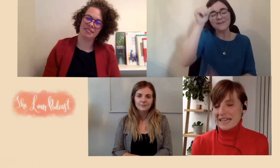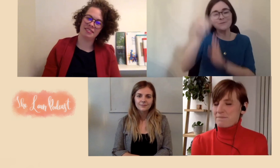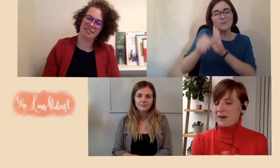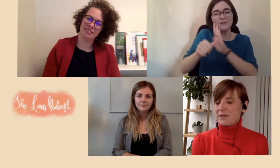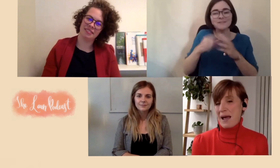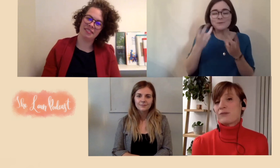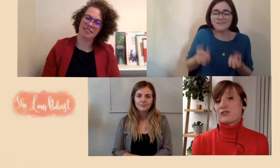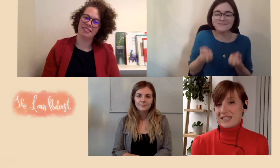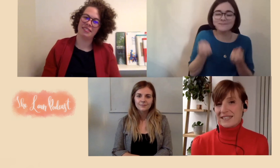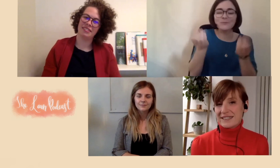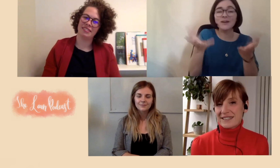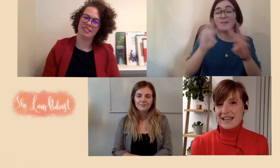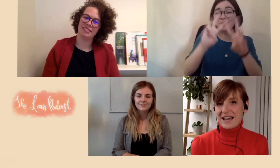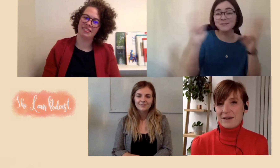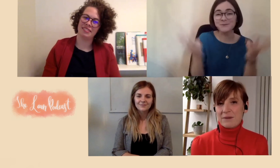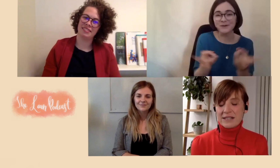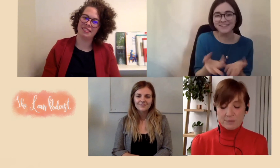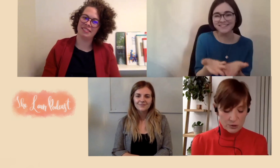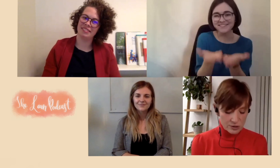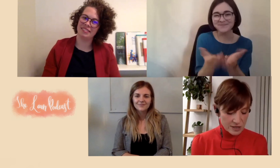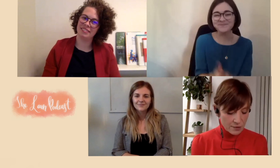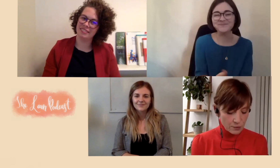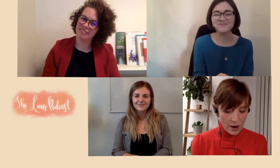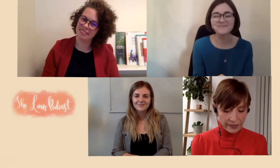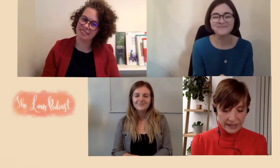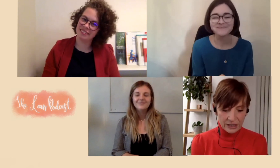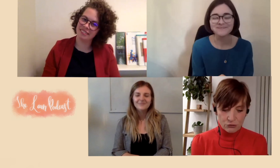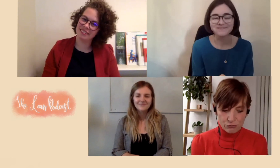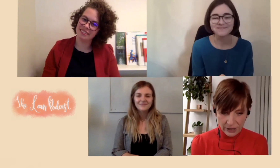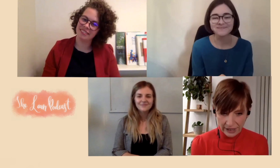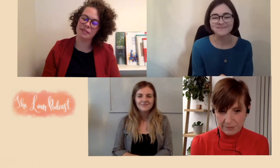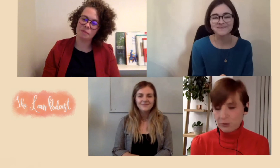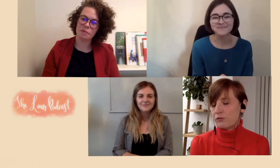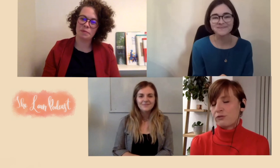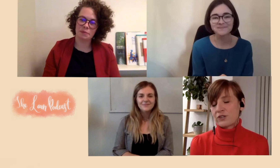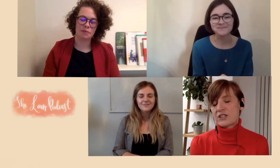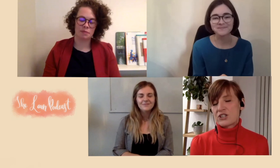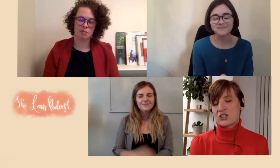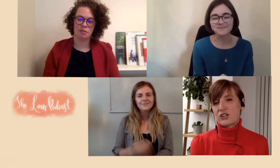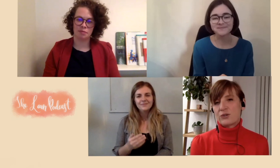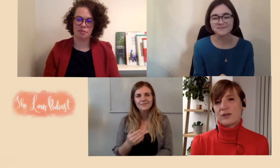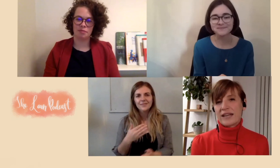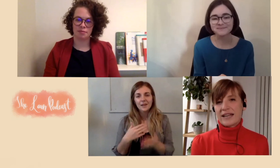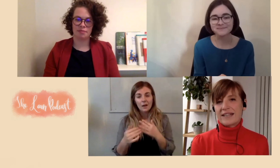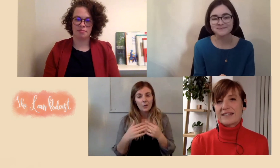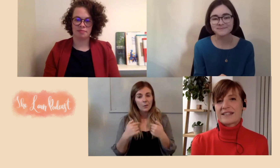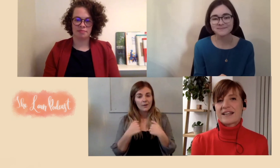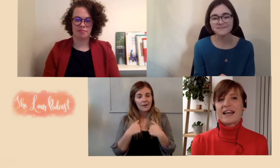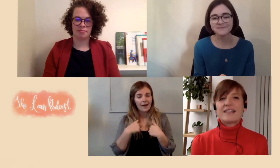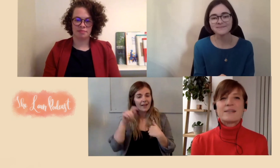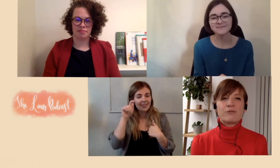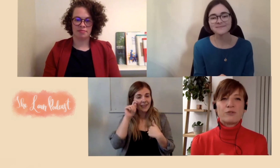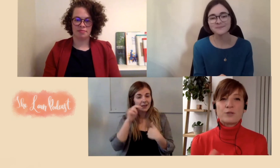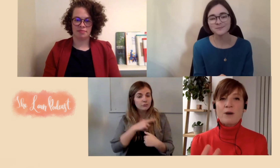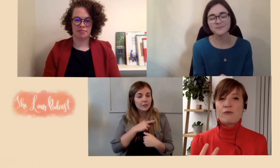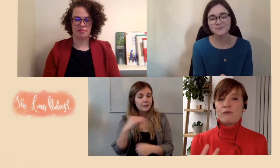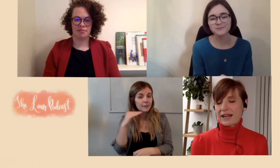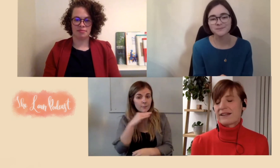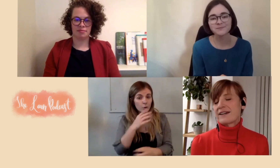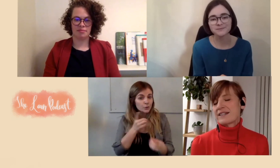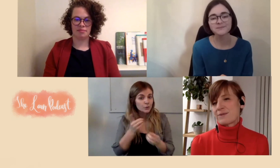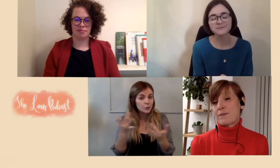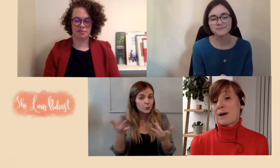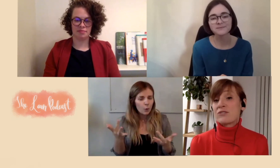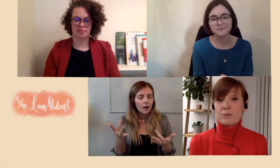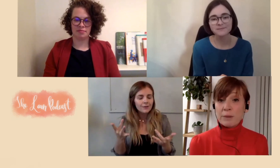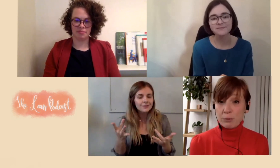about recognise when our boundaries are being pushed. So it's doing a body scan. So being